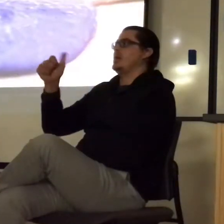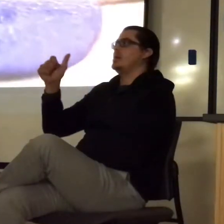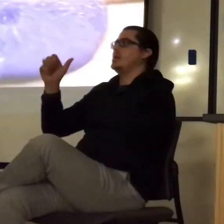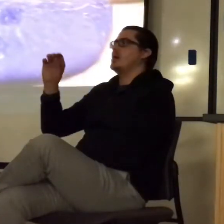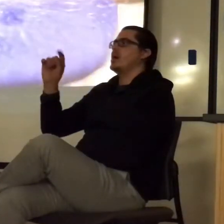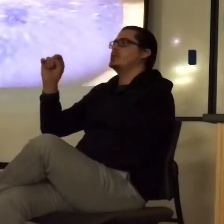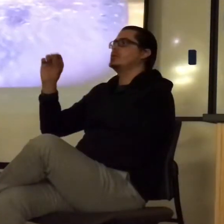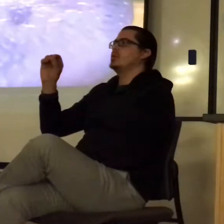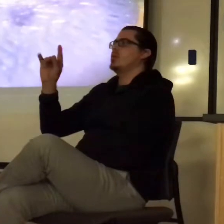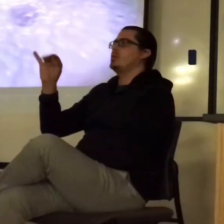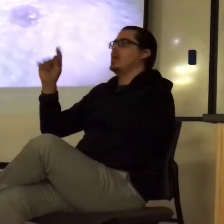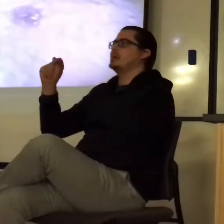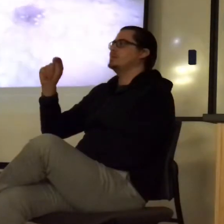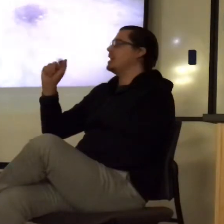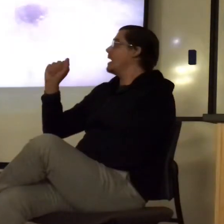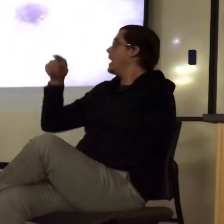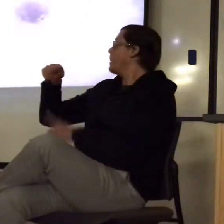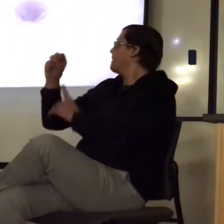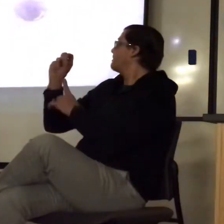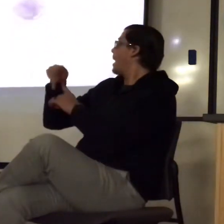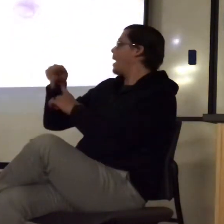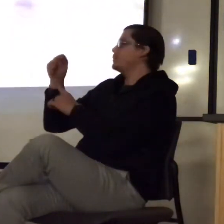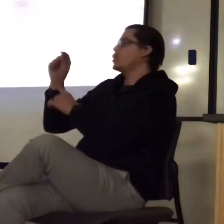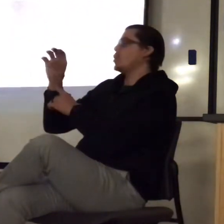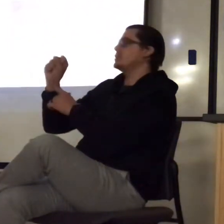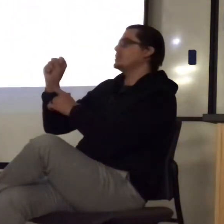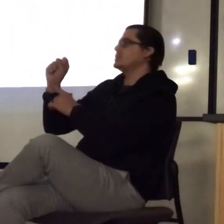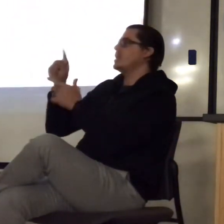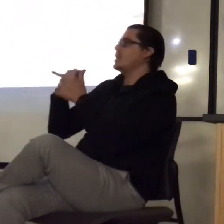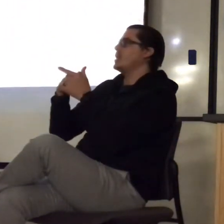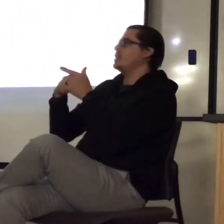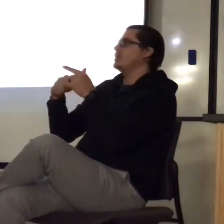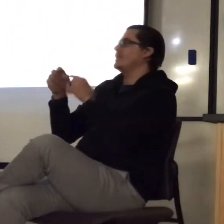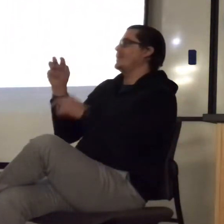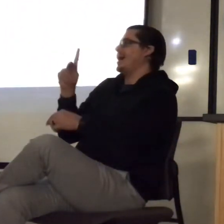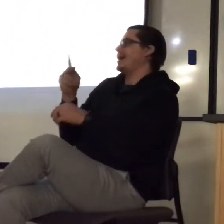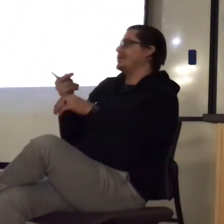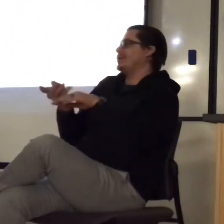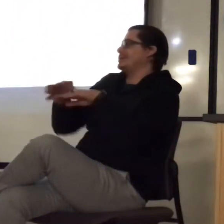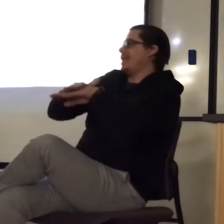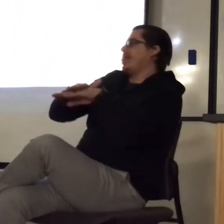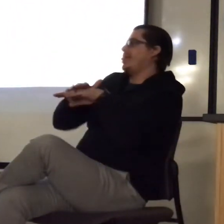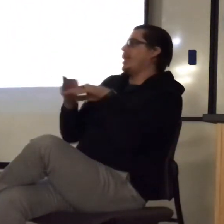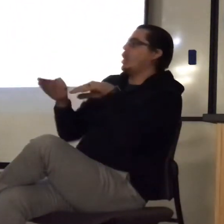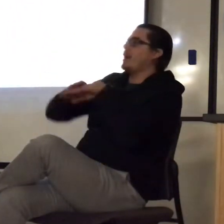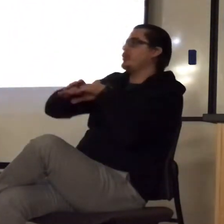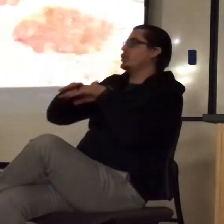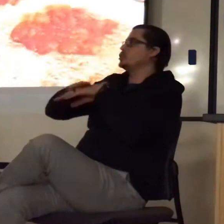will undergo apoptosis or will revert back to lining cells which cover the surface of bone.